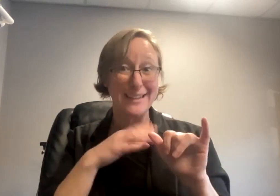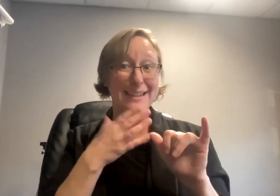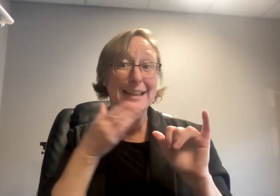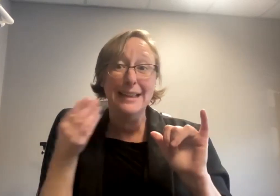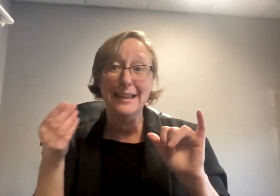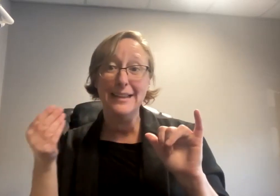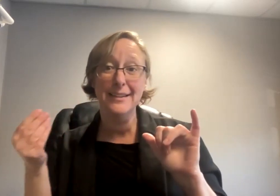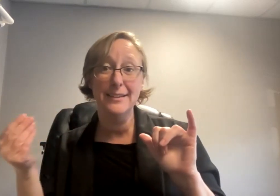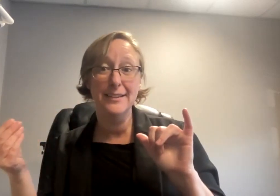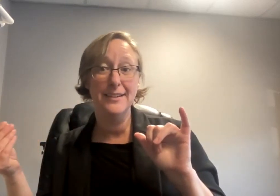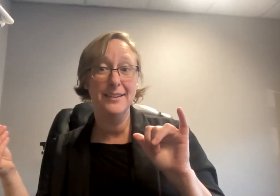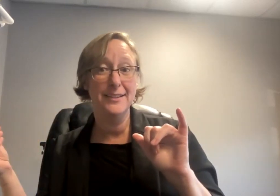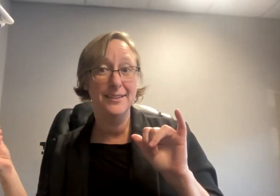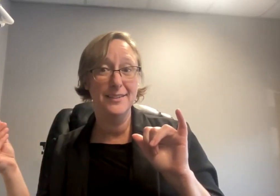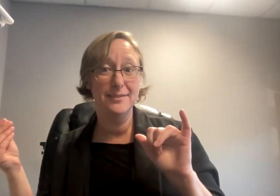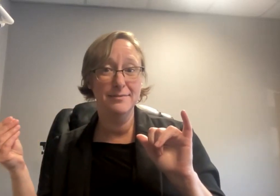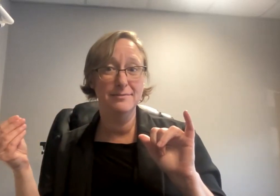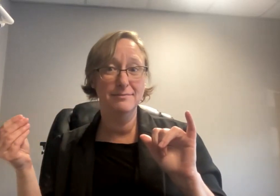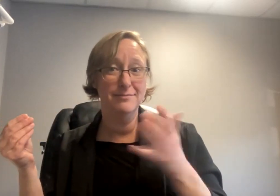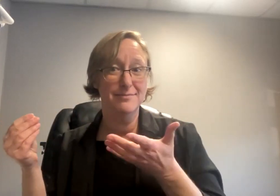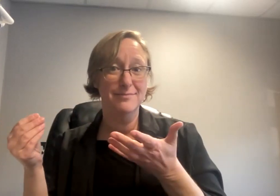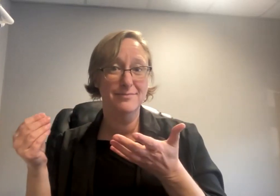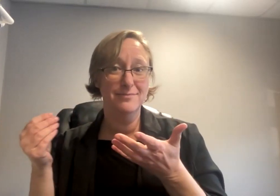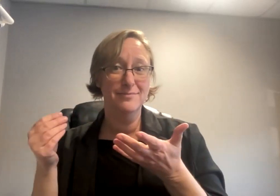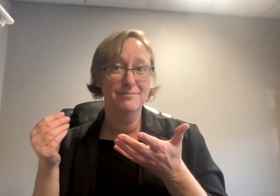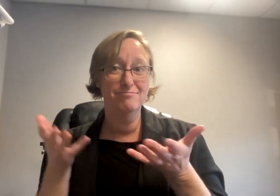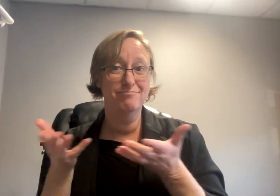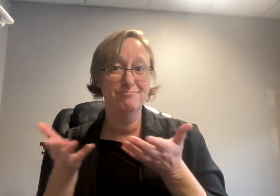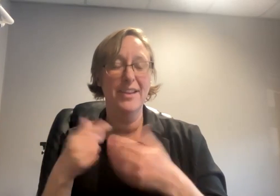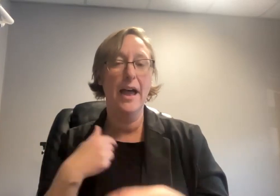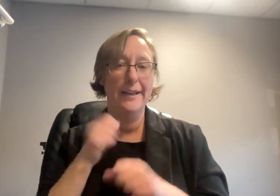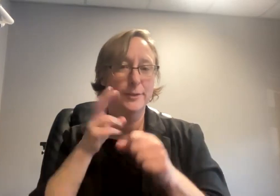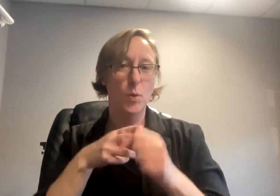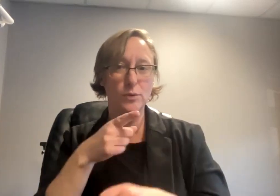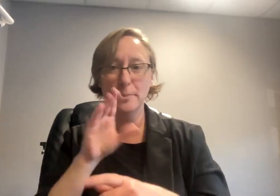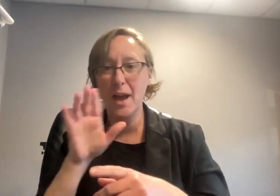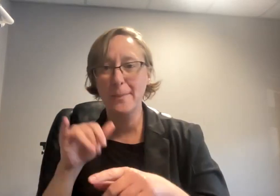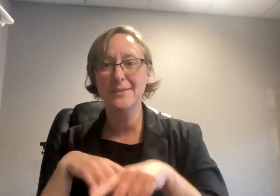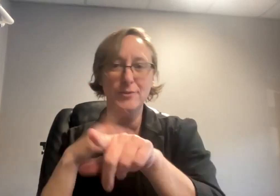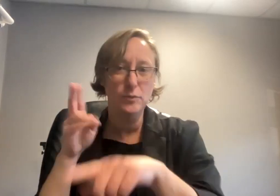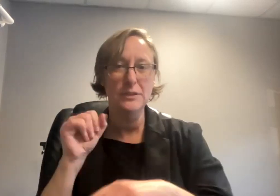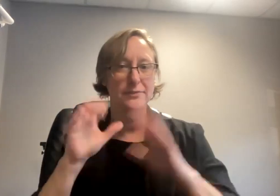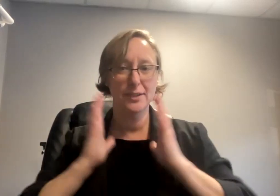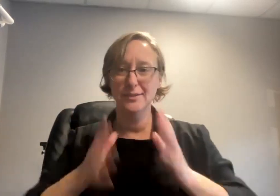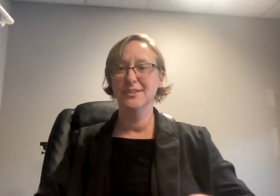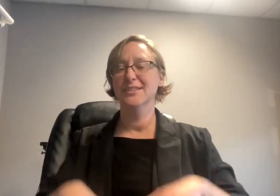on that? And Bobby raised his hand, Chris raised his hand as well.